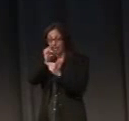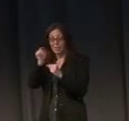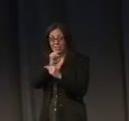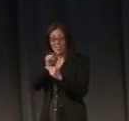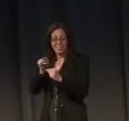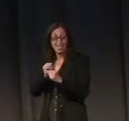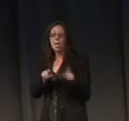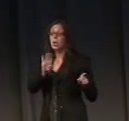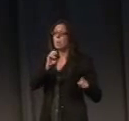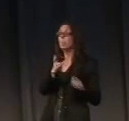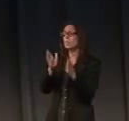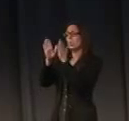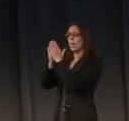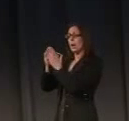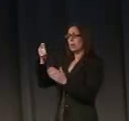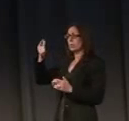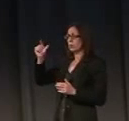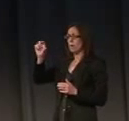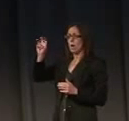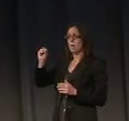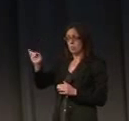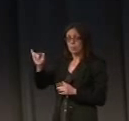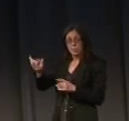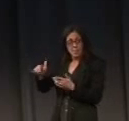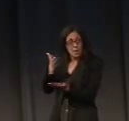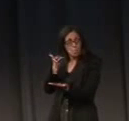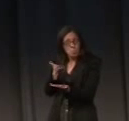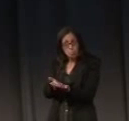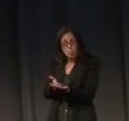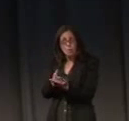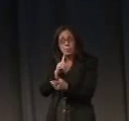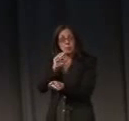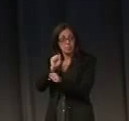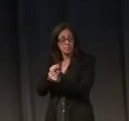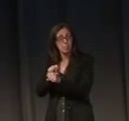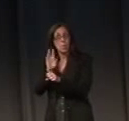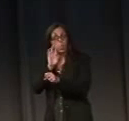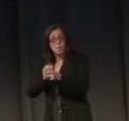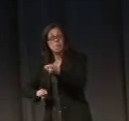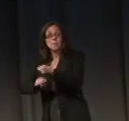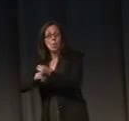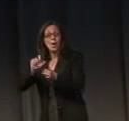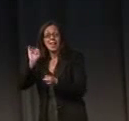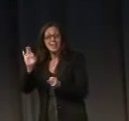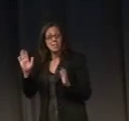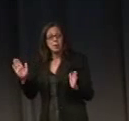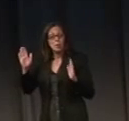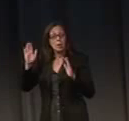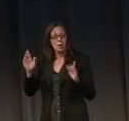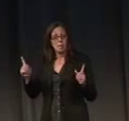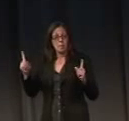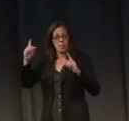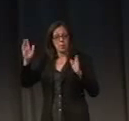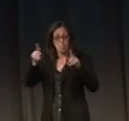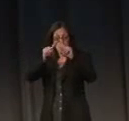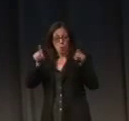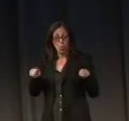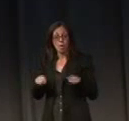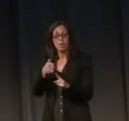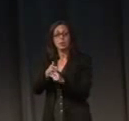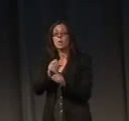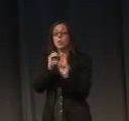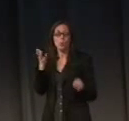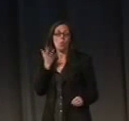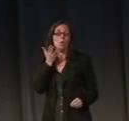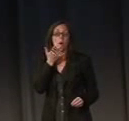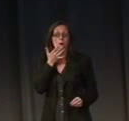the proof still hold if the board hasn't been colored. Golomb laughed off Bush's question wondering